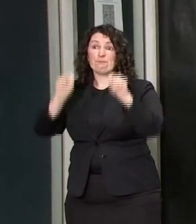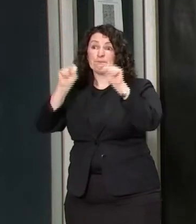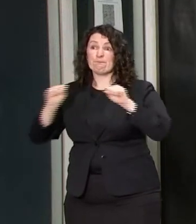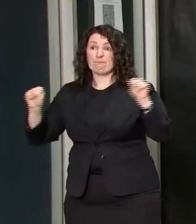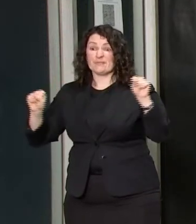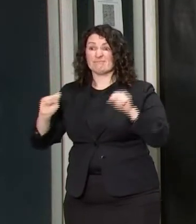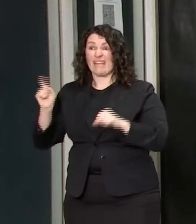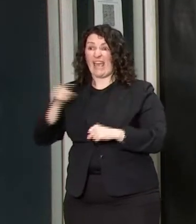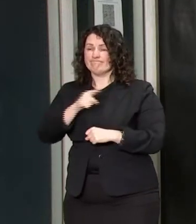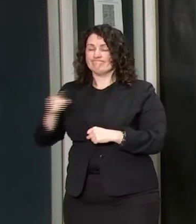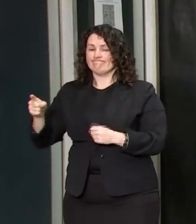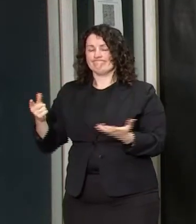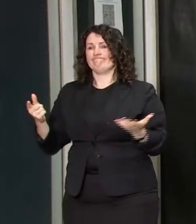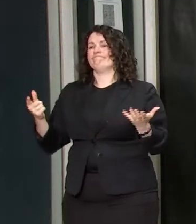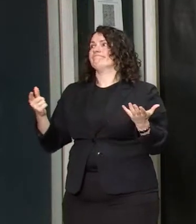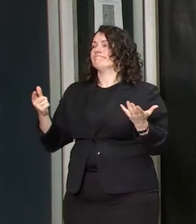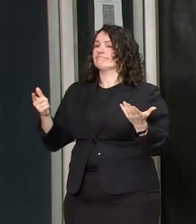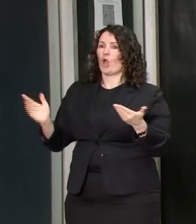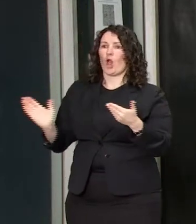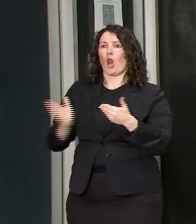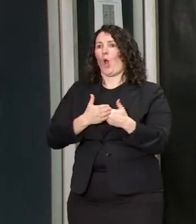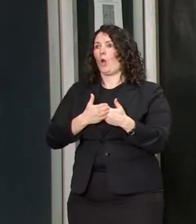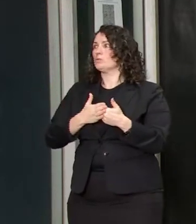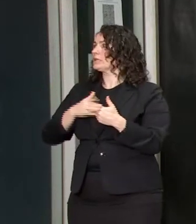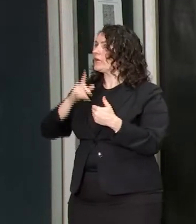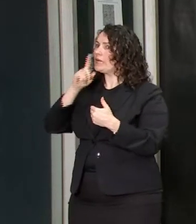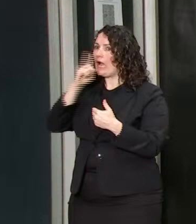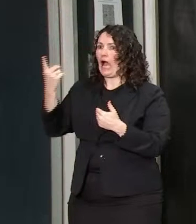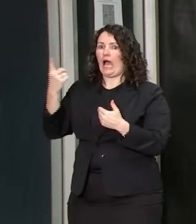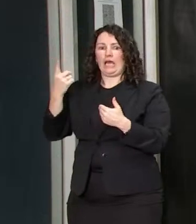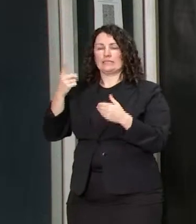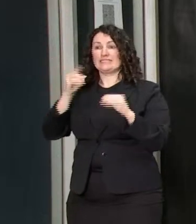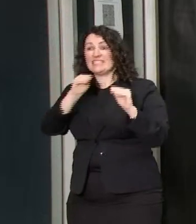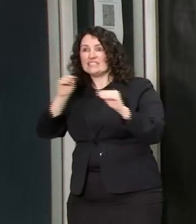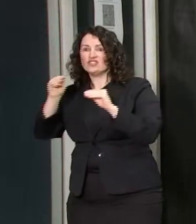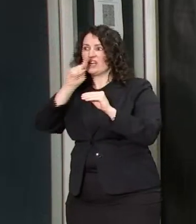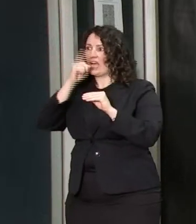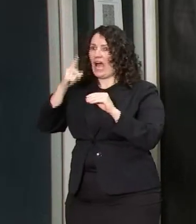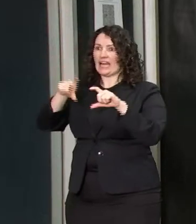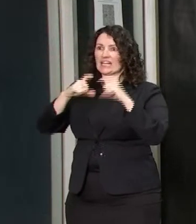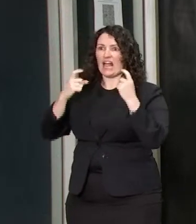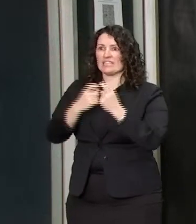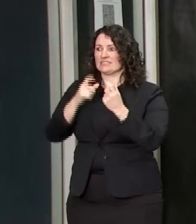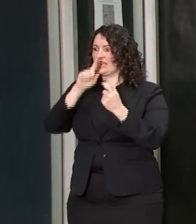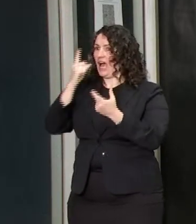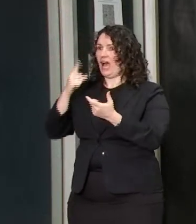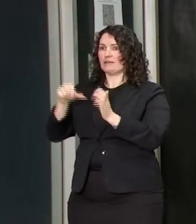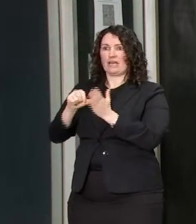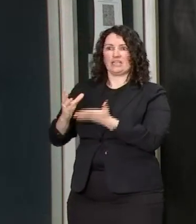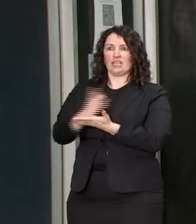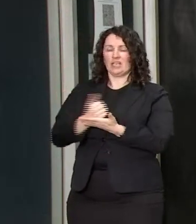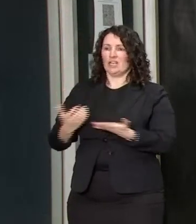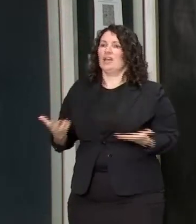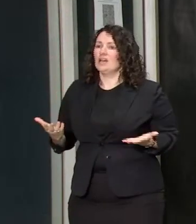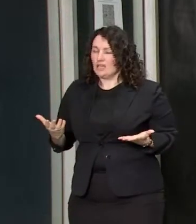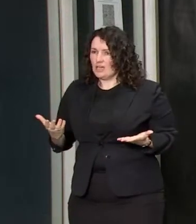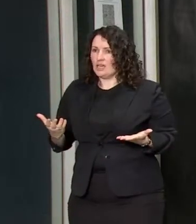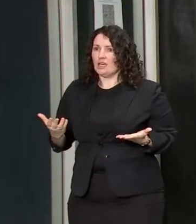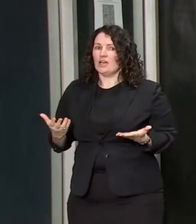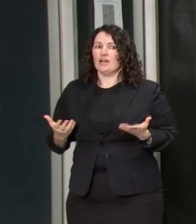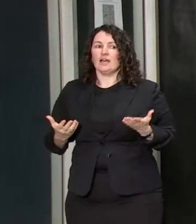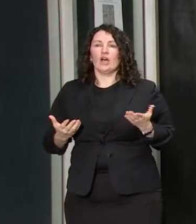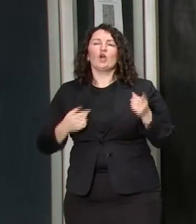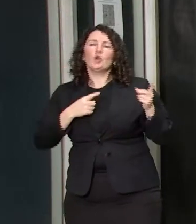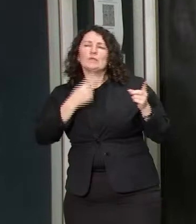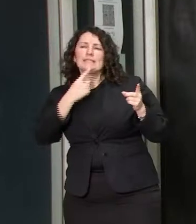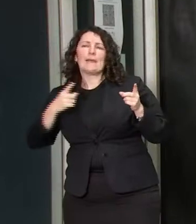not open for another week. And you've cited data saying there were 27 cases in a gym in Hallam last year.